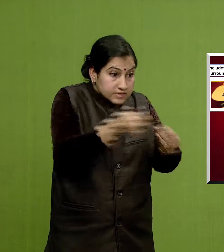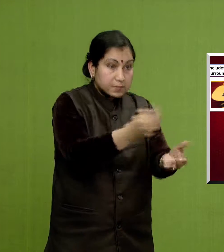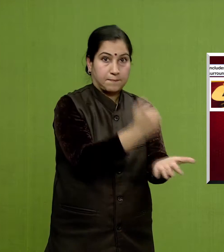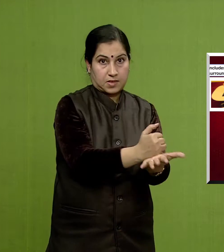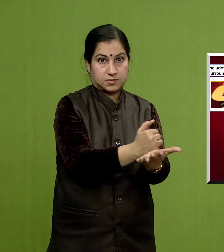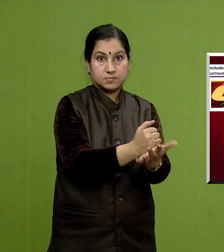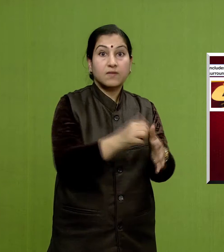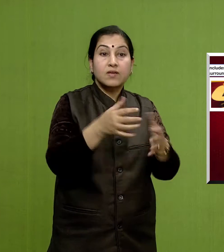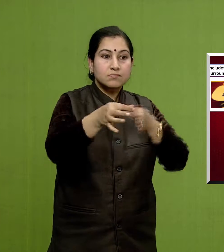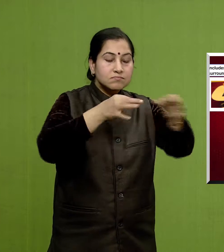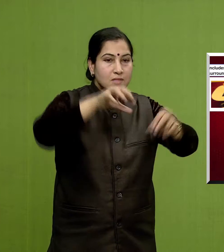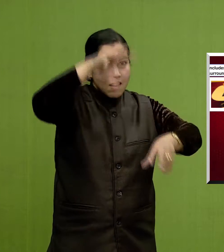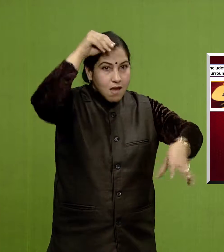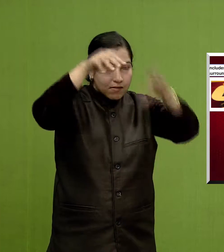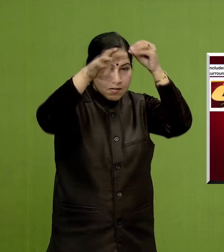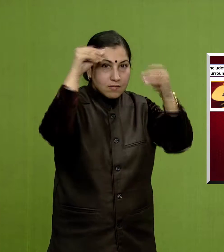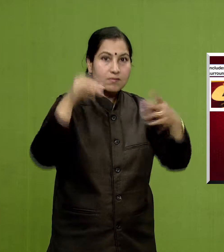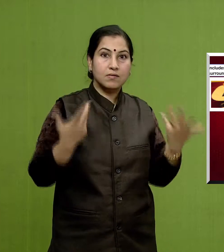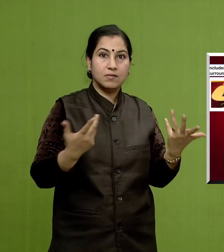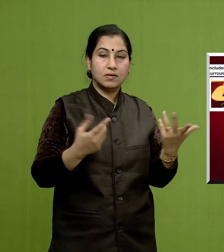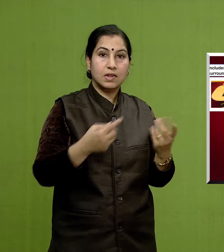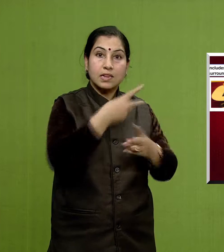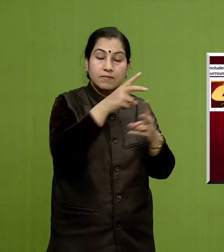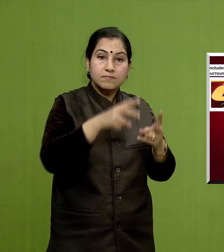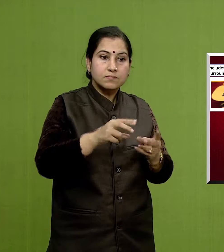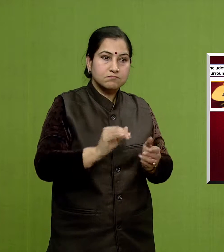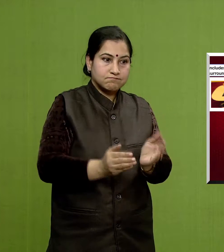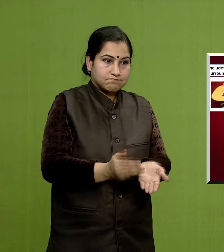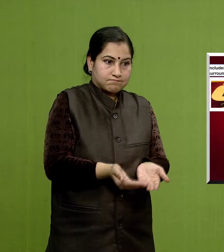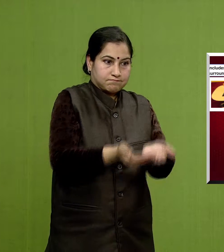to explore their potential and nurture their talent.